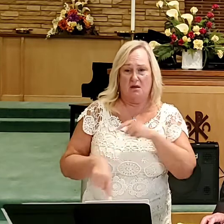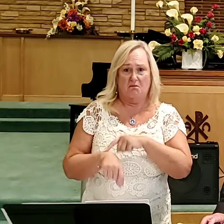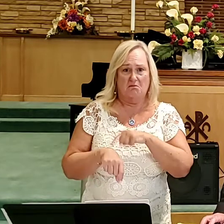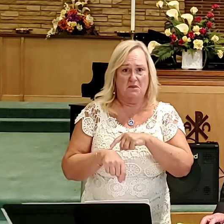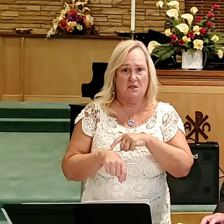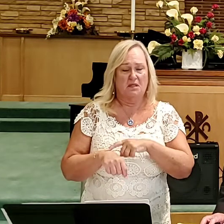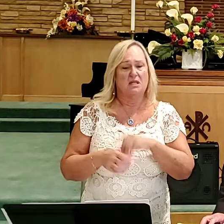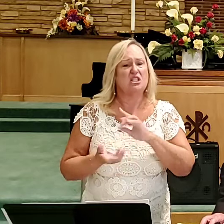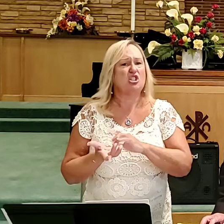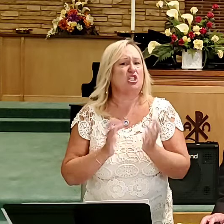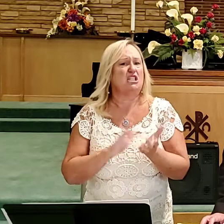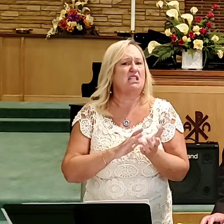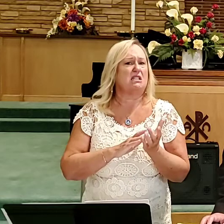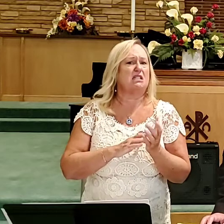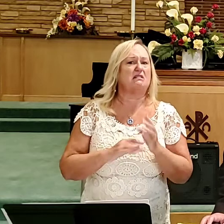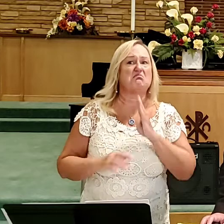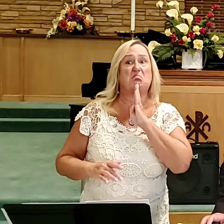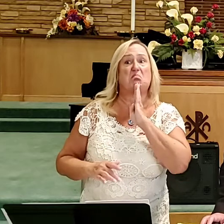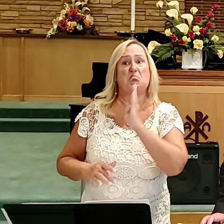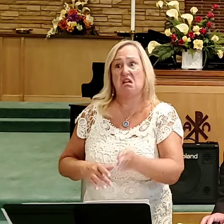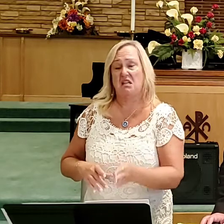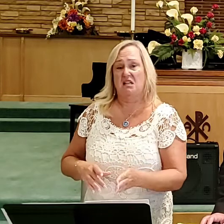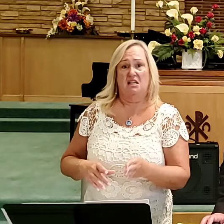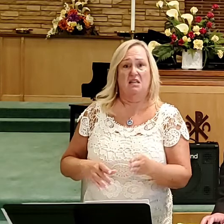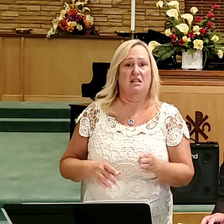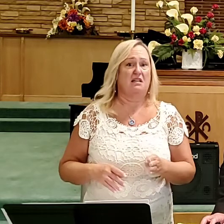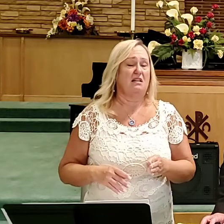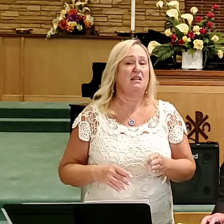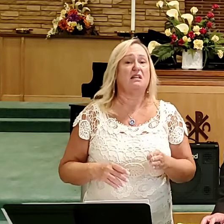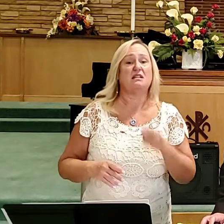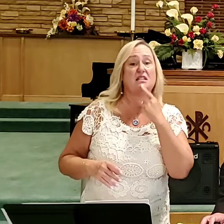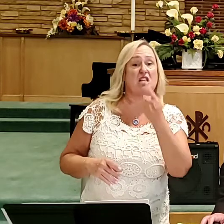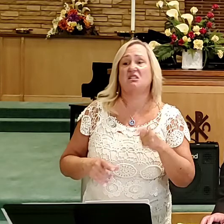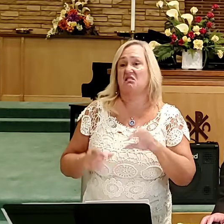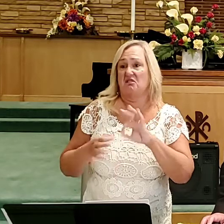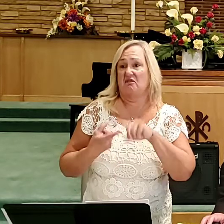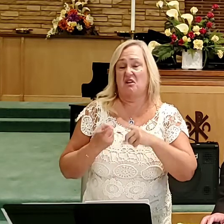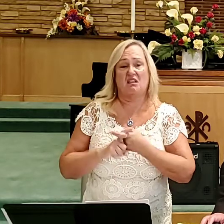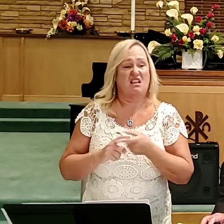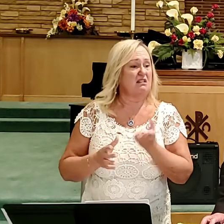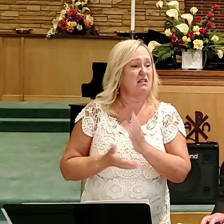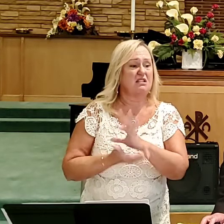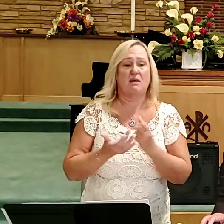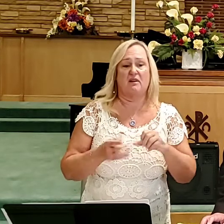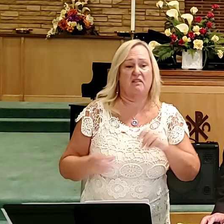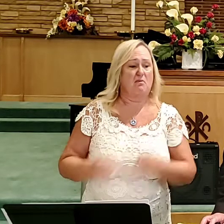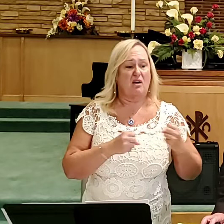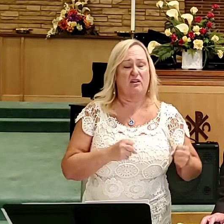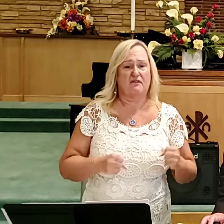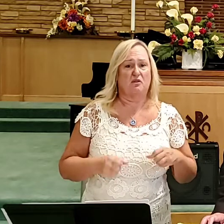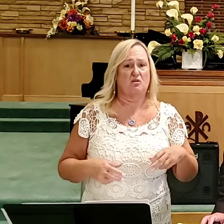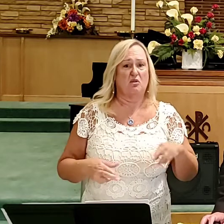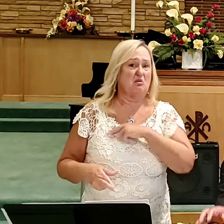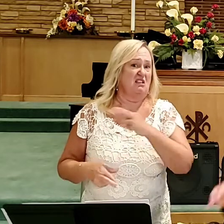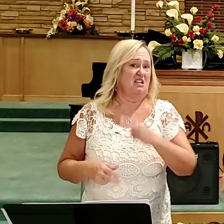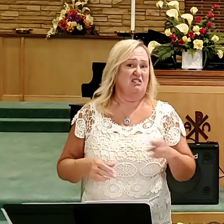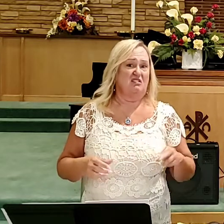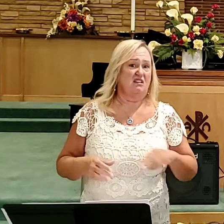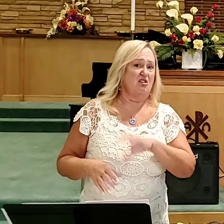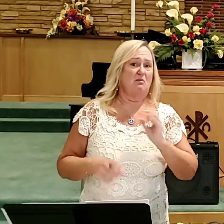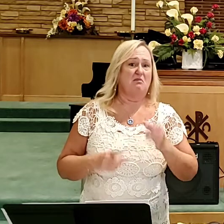So Jesus rather bluntly and suddenly tells his friends that some of the powerful religious and community